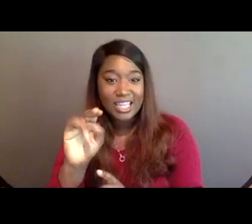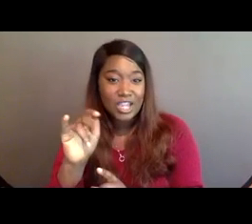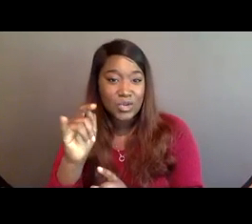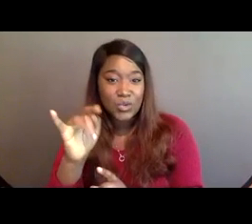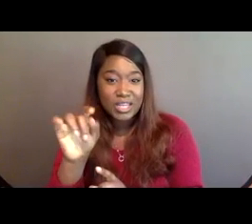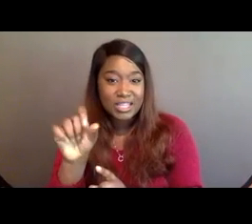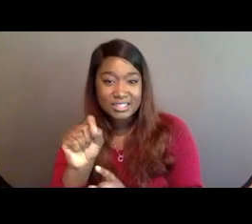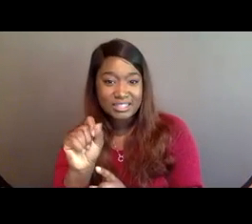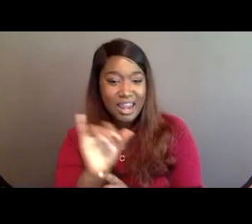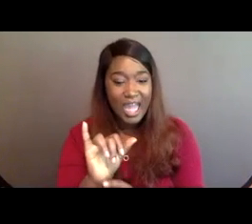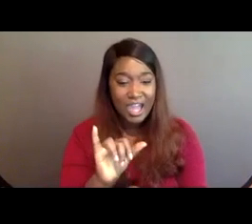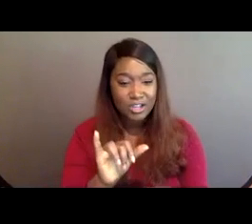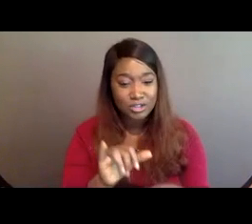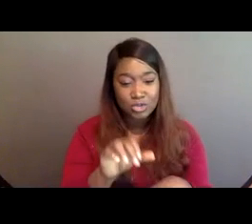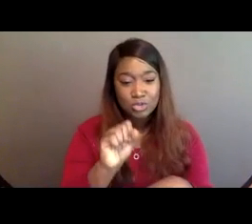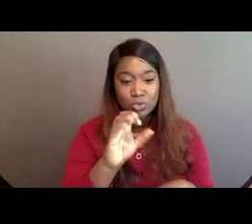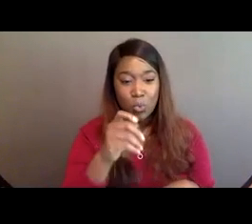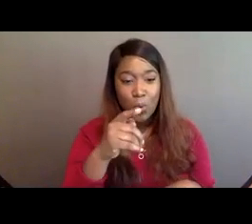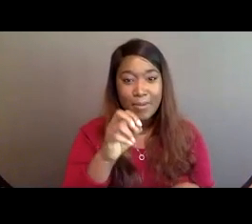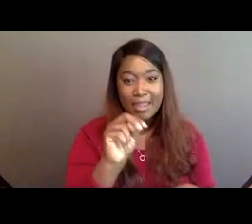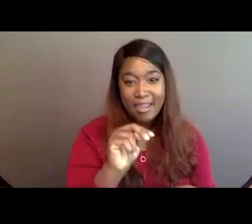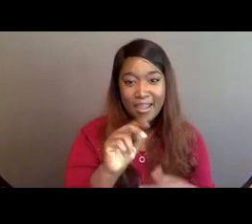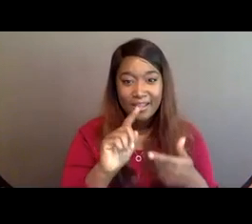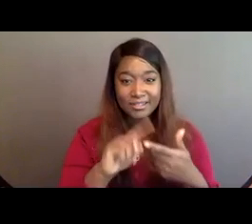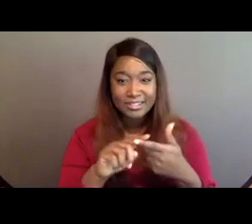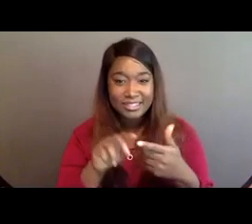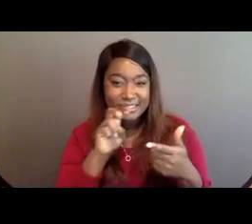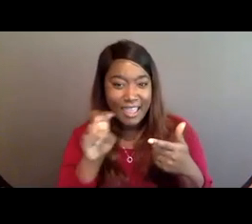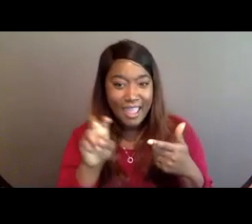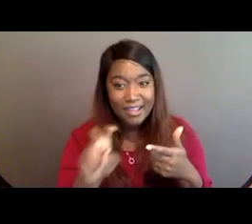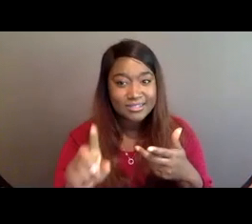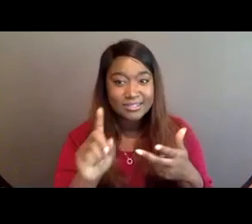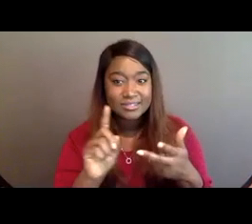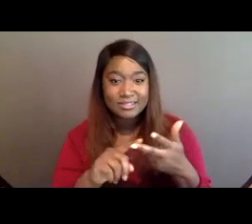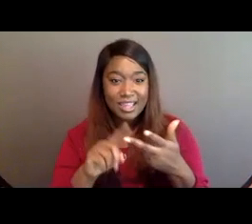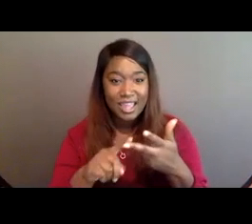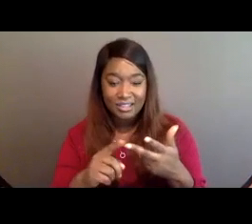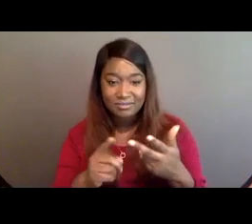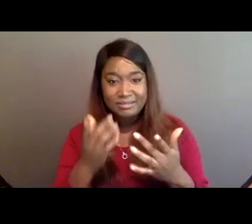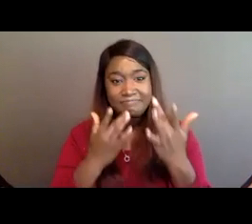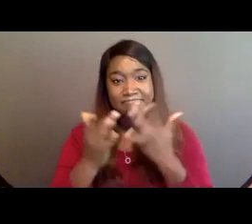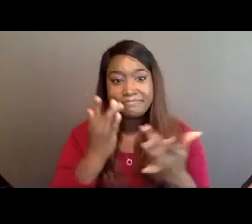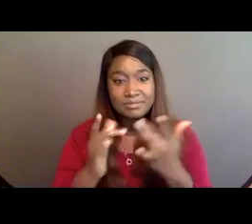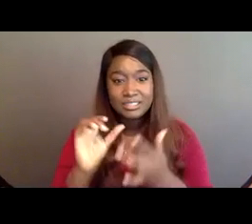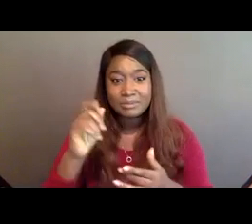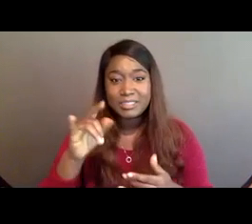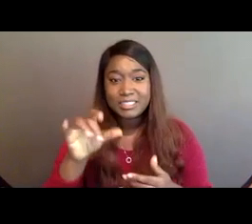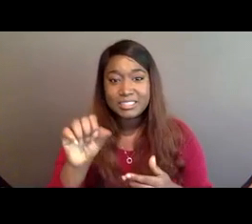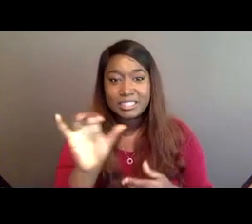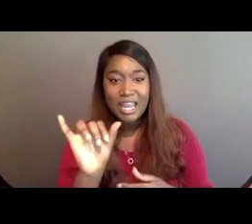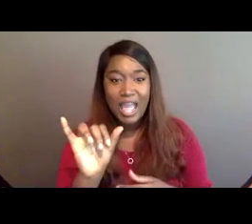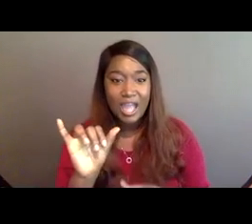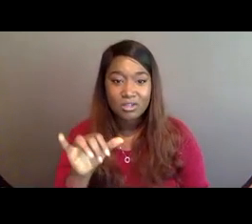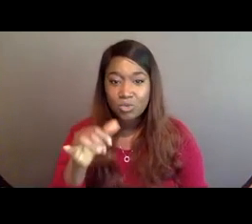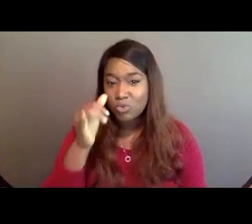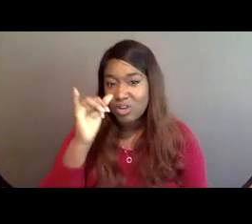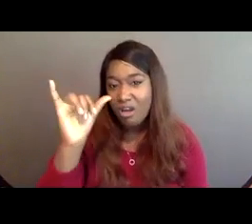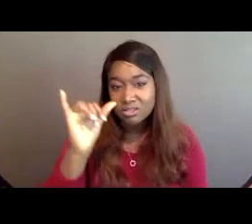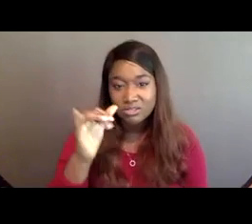snakes, and the parts of endangered species like rhinoceros horns and tiger bones, and of